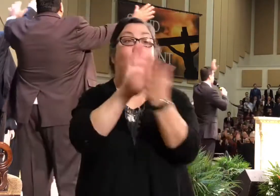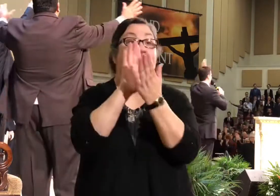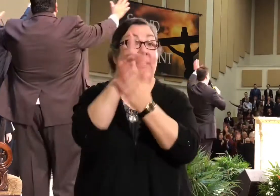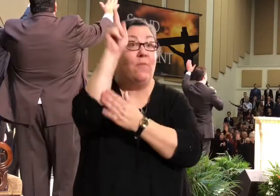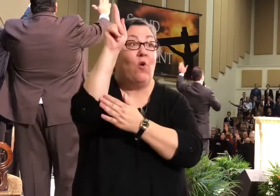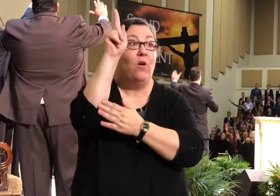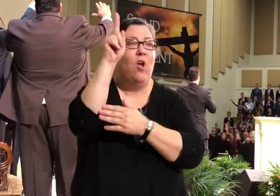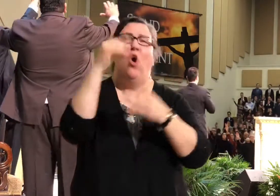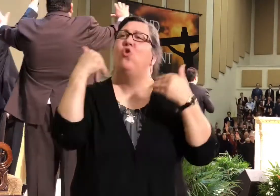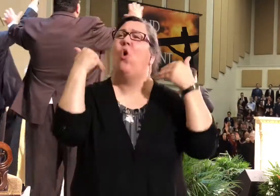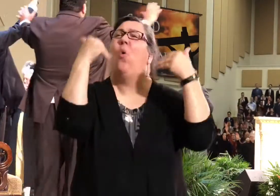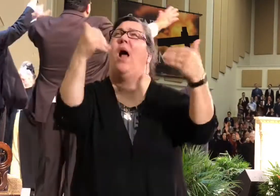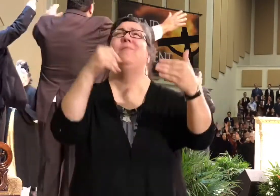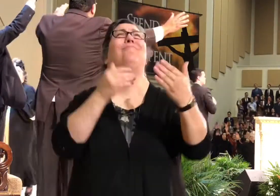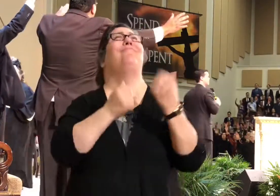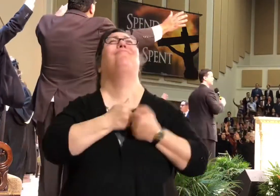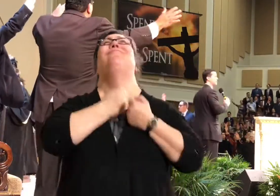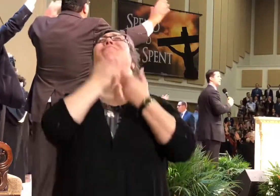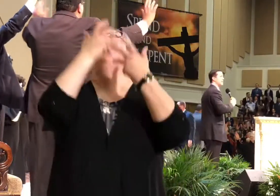your voice right now.